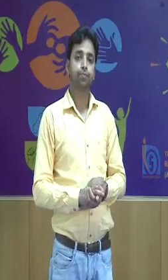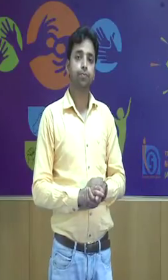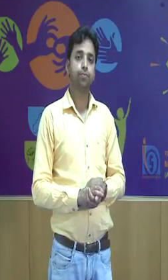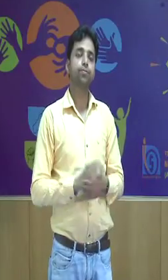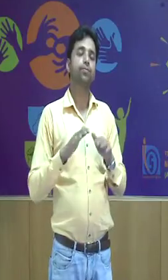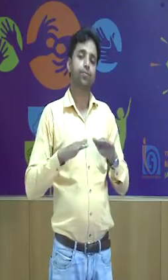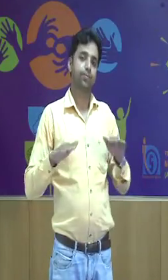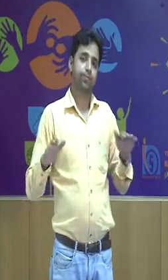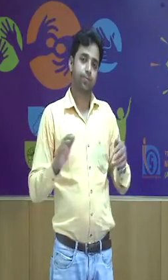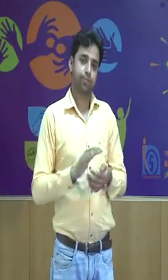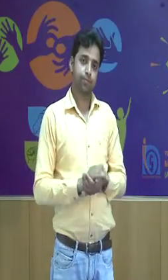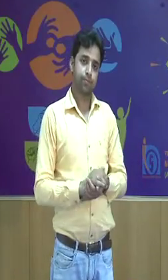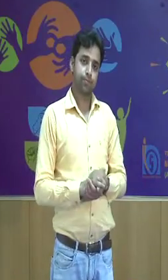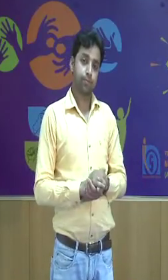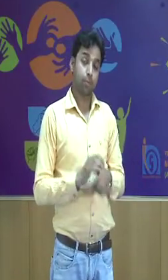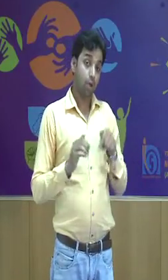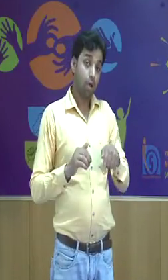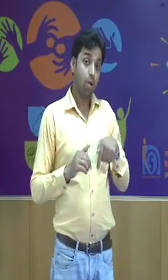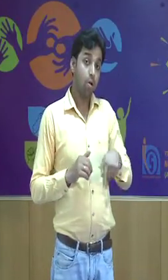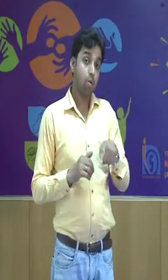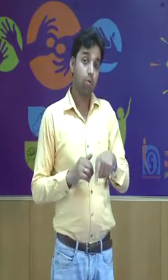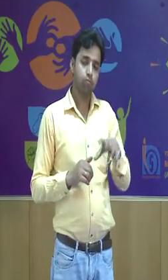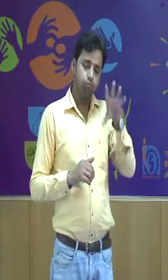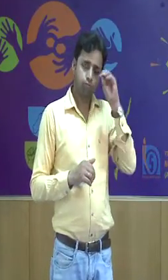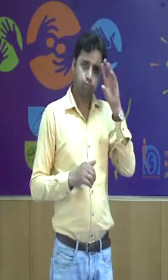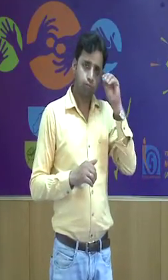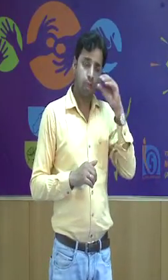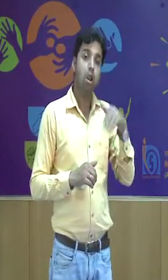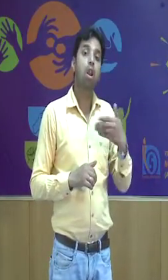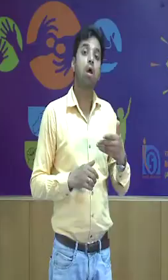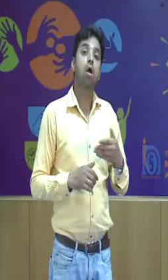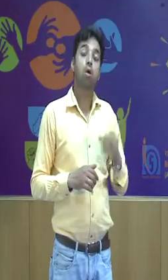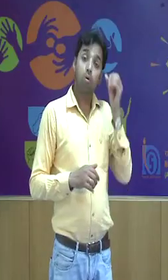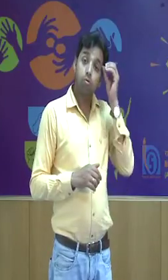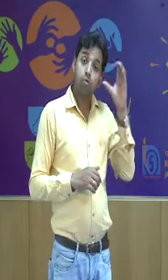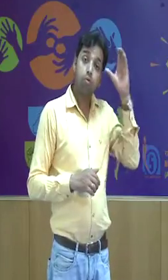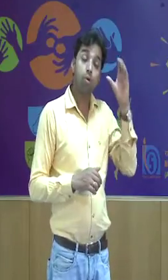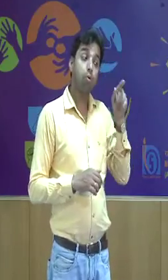Learners, now that we have learnt about the concept of family,